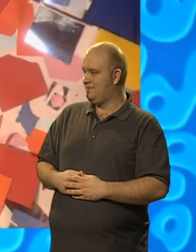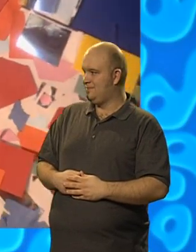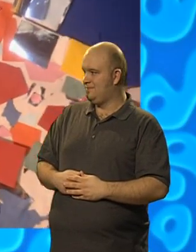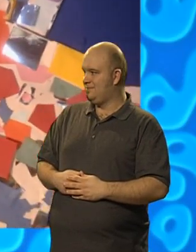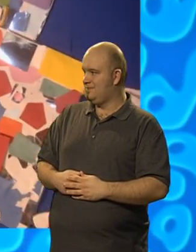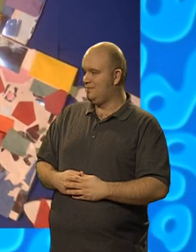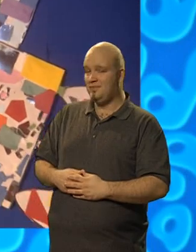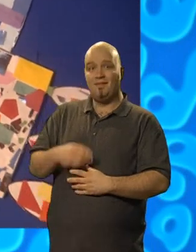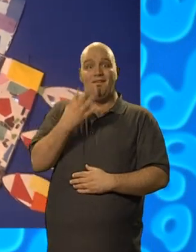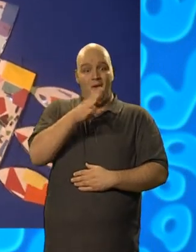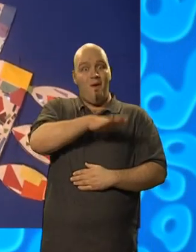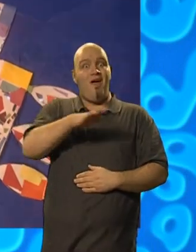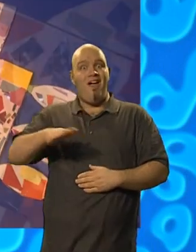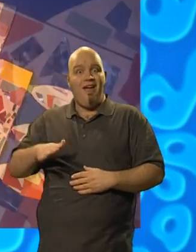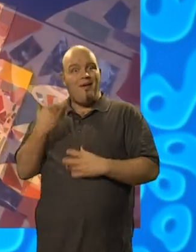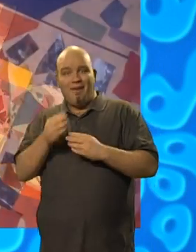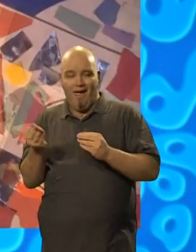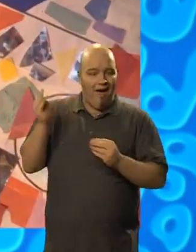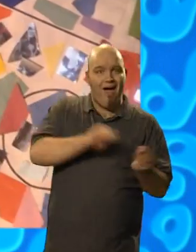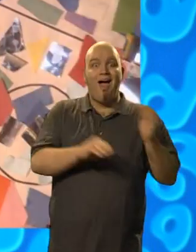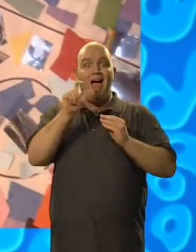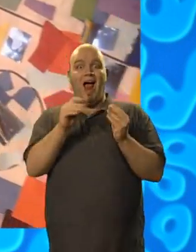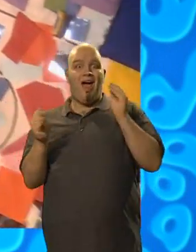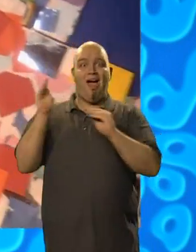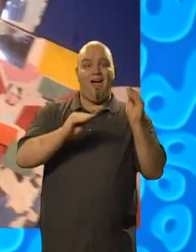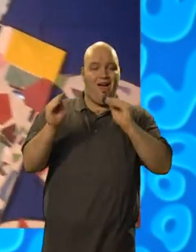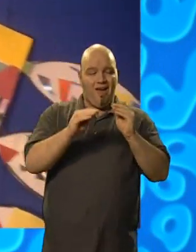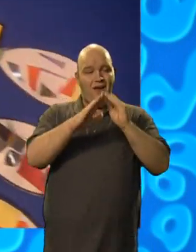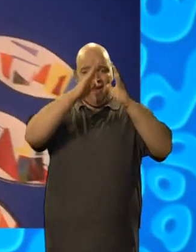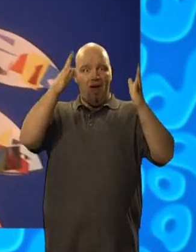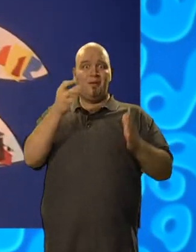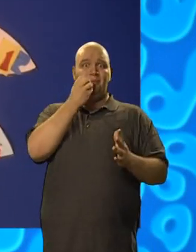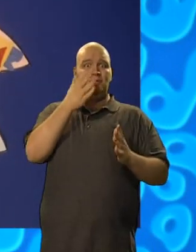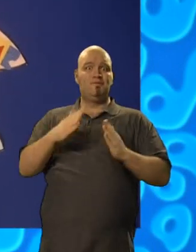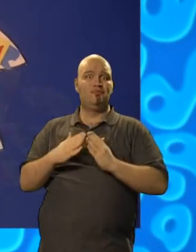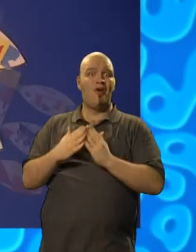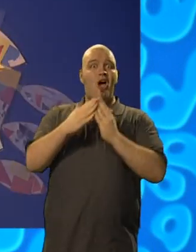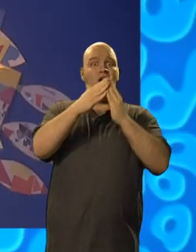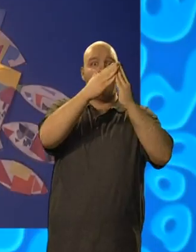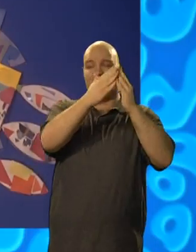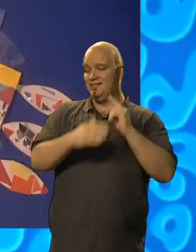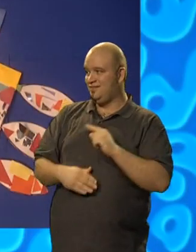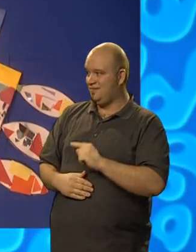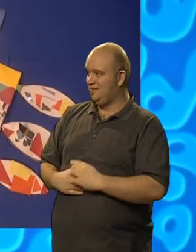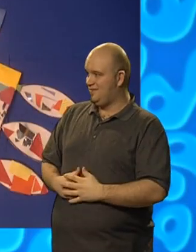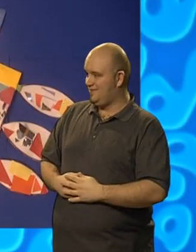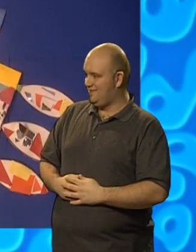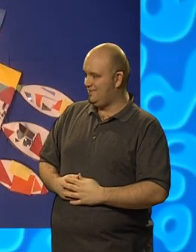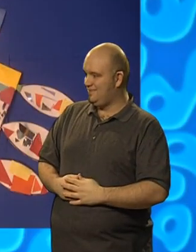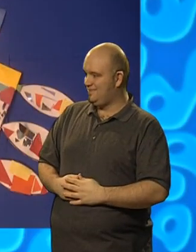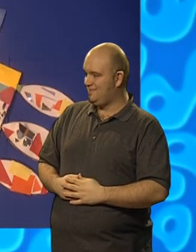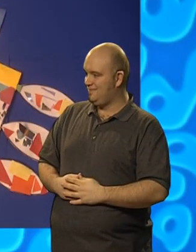Kester, Shanika, Reese and Jessica stuck lots of pieces of bright coloured paper down to make this beautiful rocket.